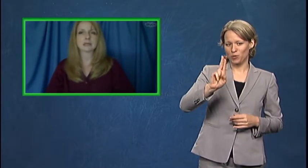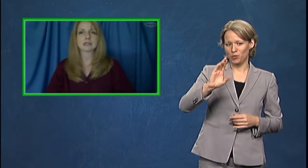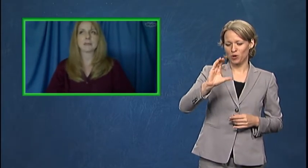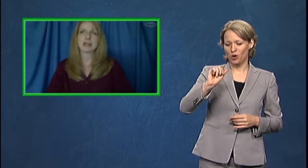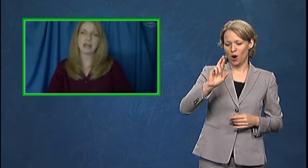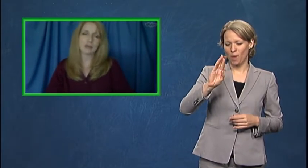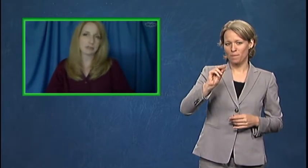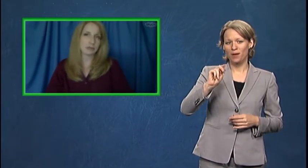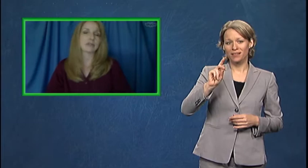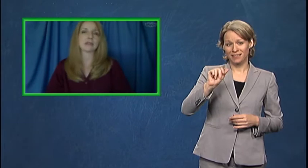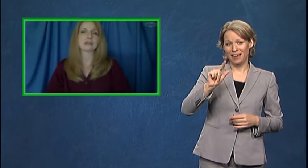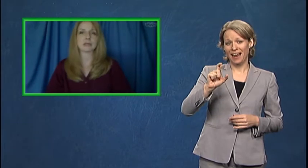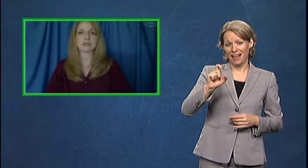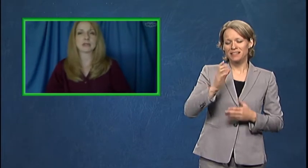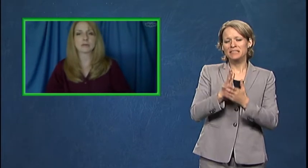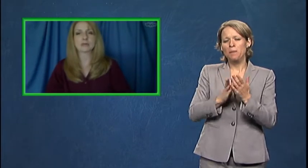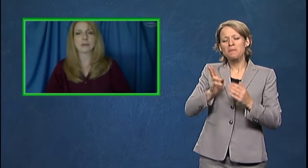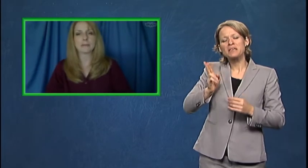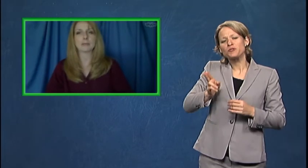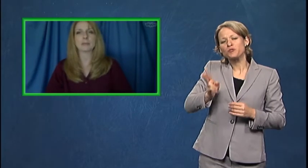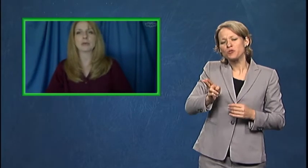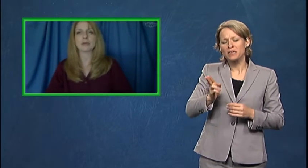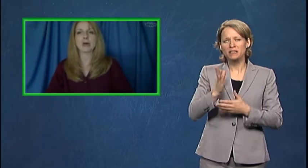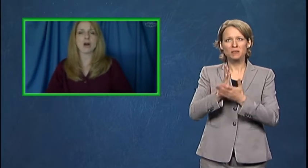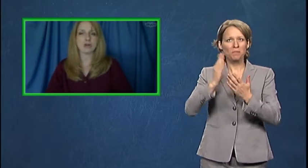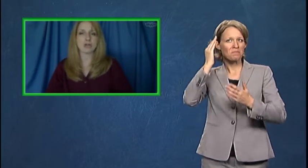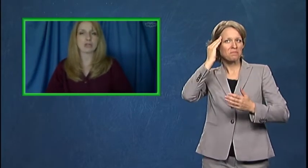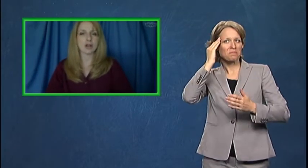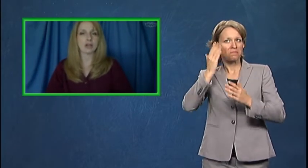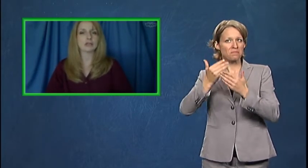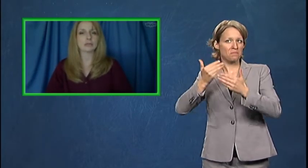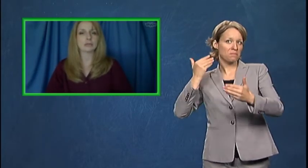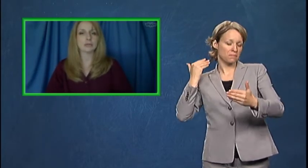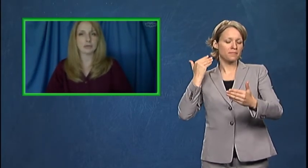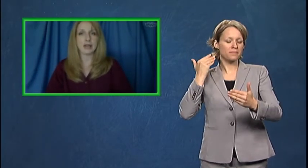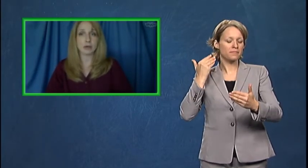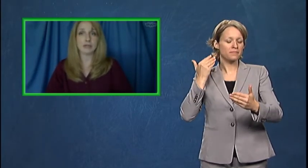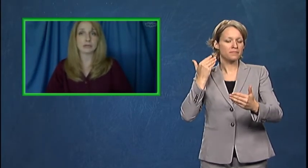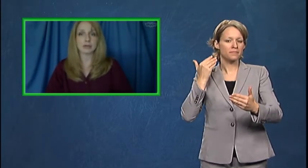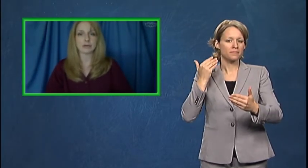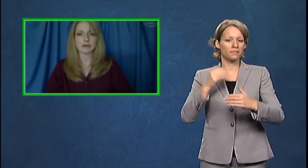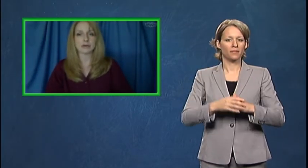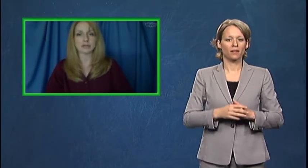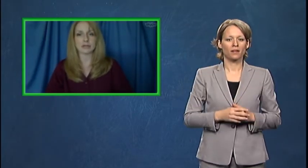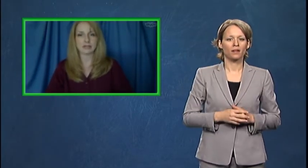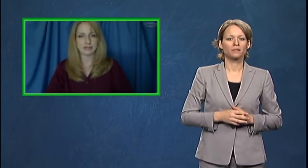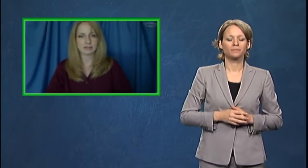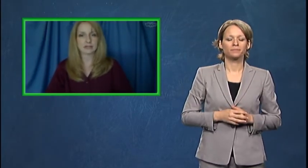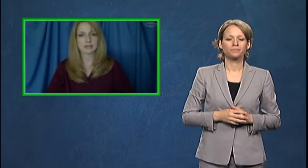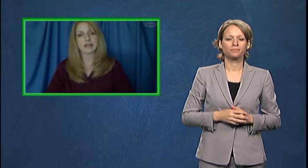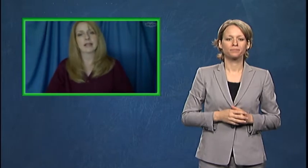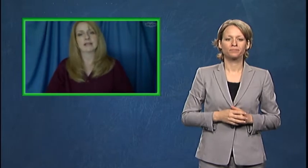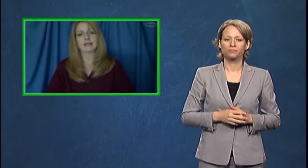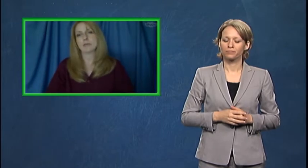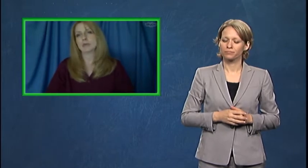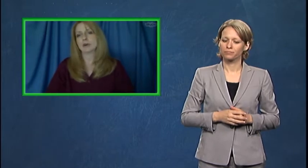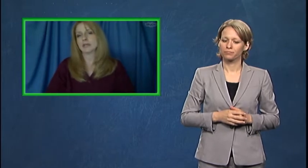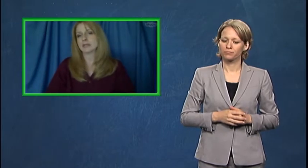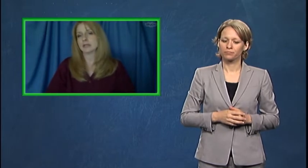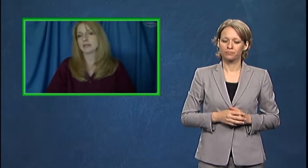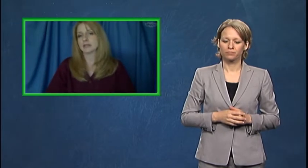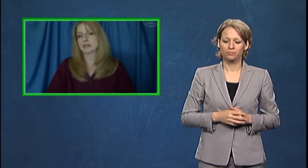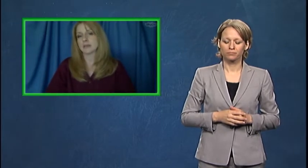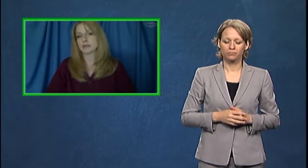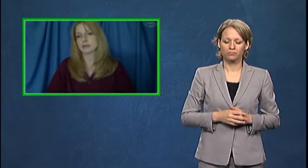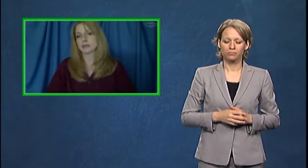I know some, and how we do things, because I know some people are logged on to learn how others are doing things. Then I'll move on